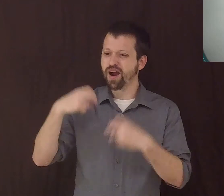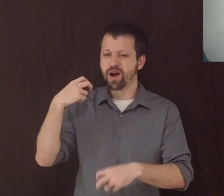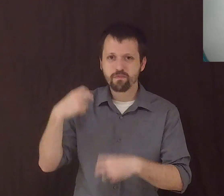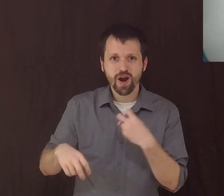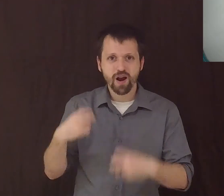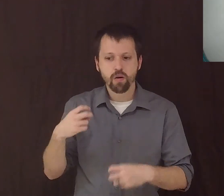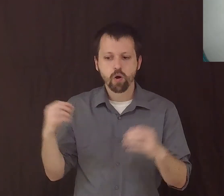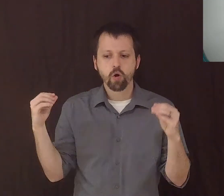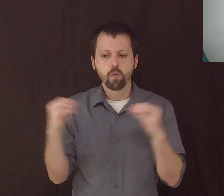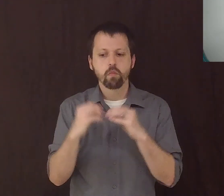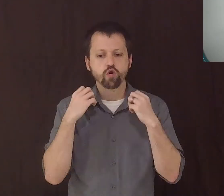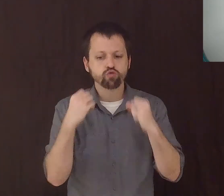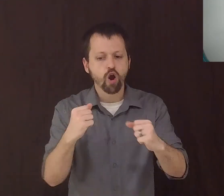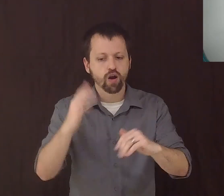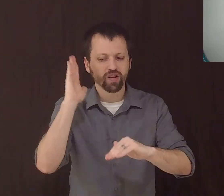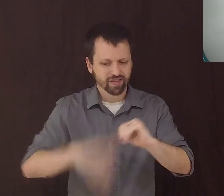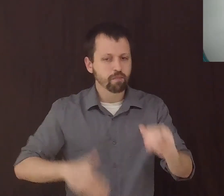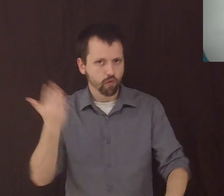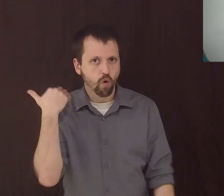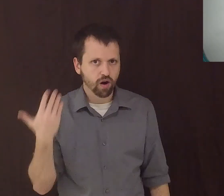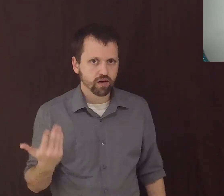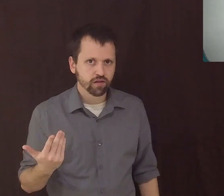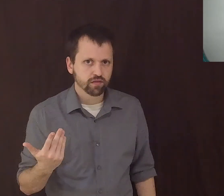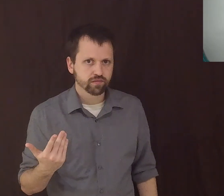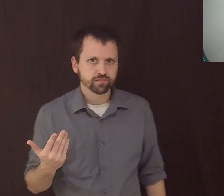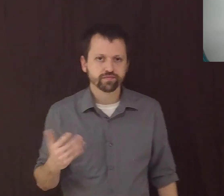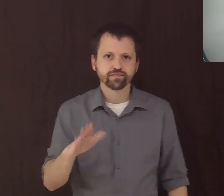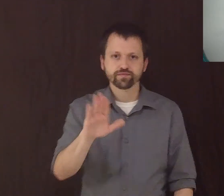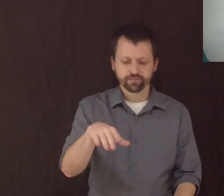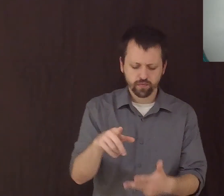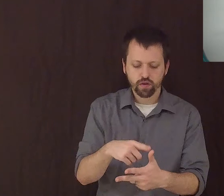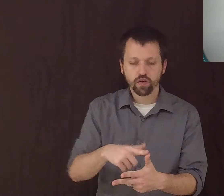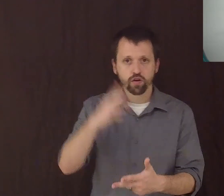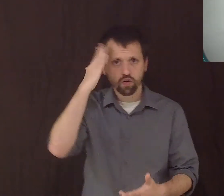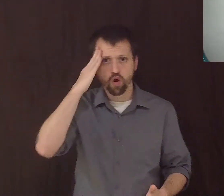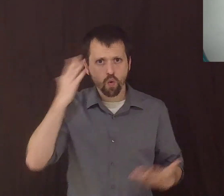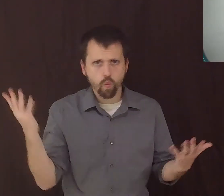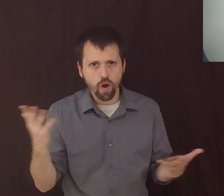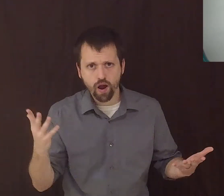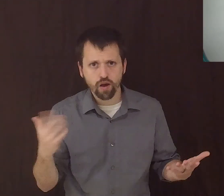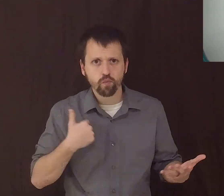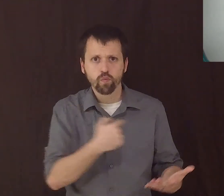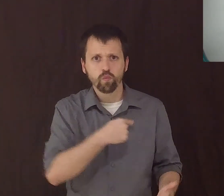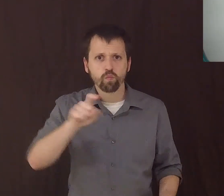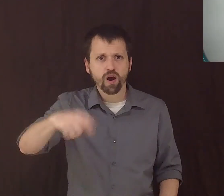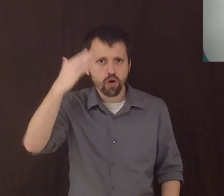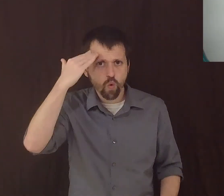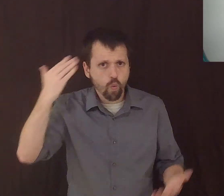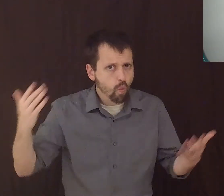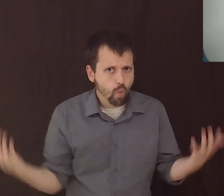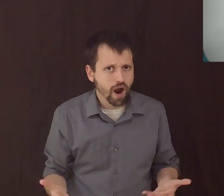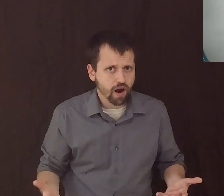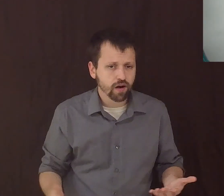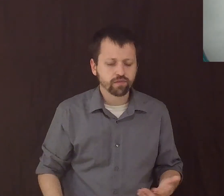stronger than when we entered in. That's the goal. And so what are the things that we want to know? Right? We got to know so we can grow. So what are the